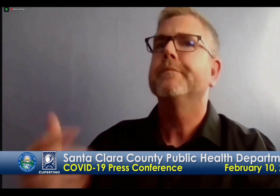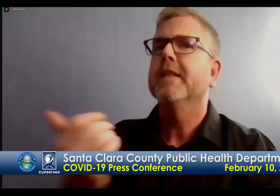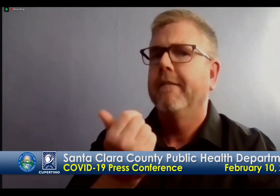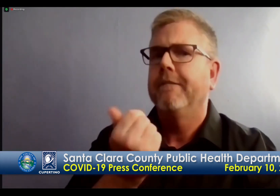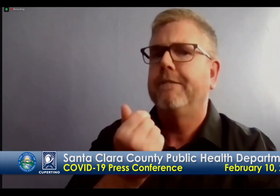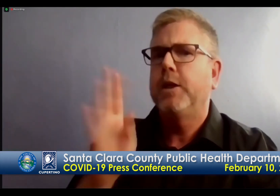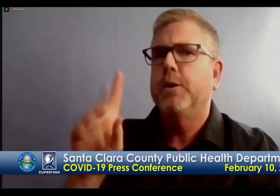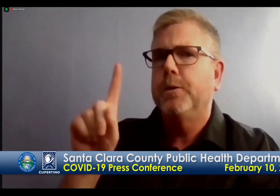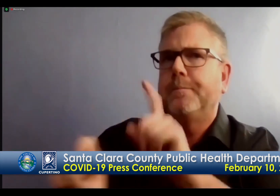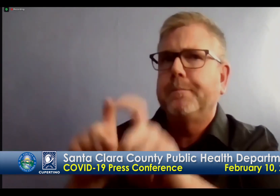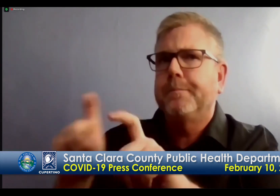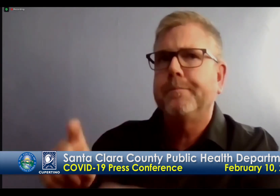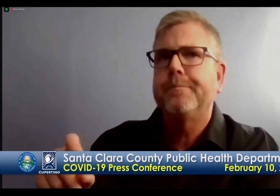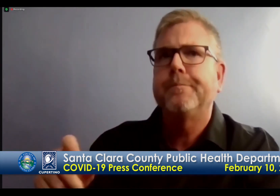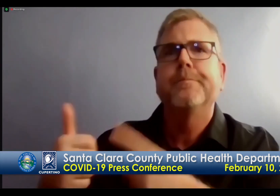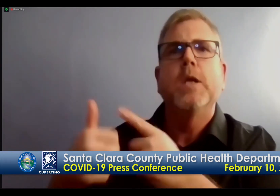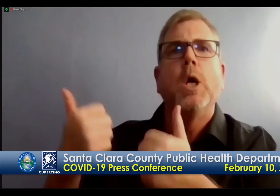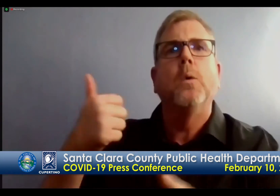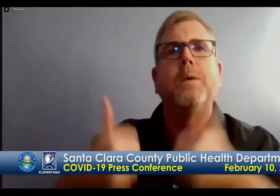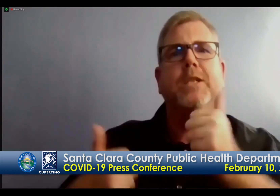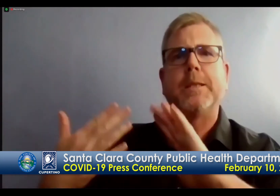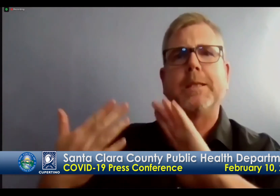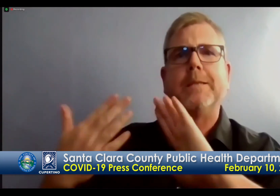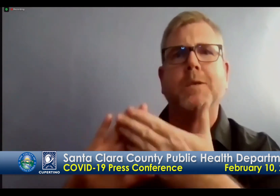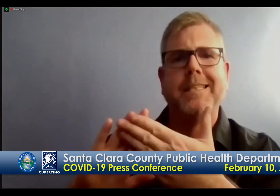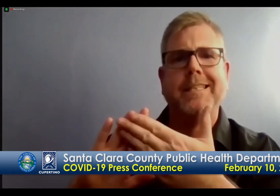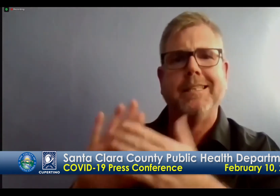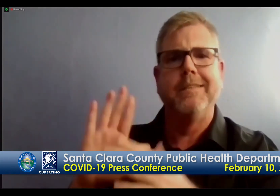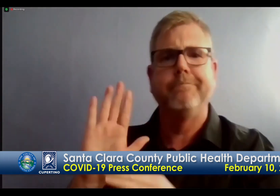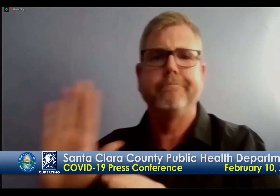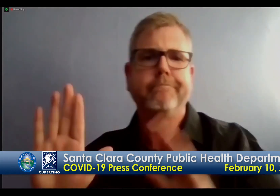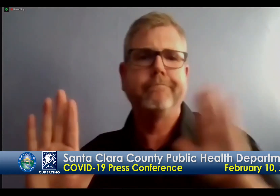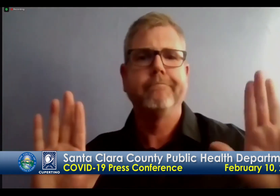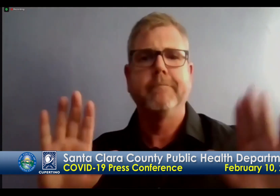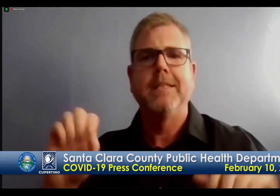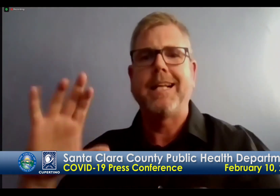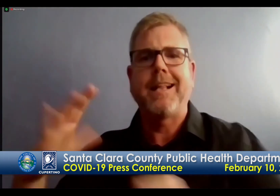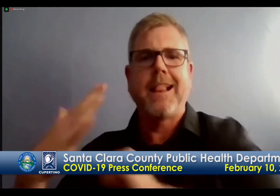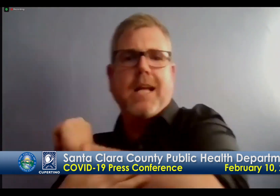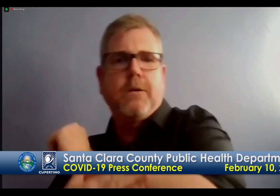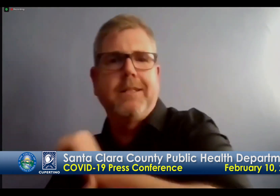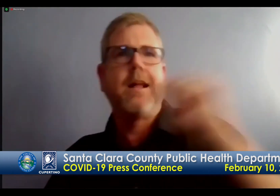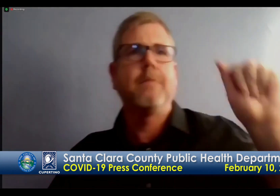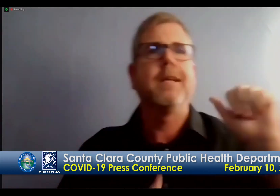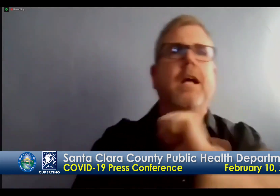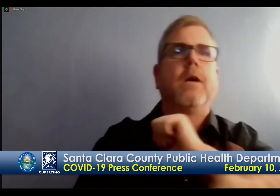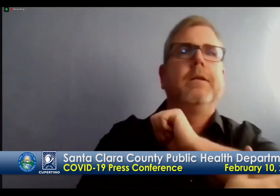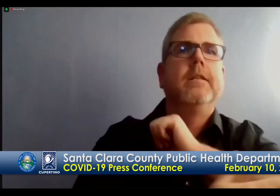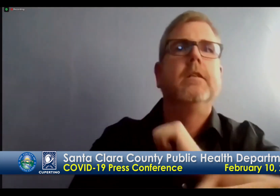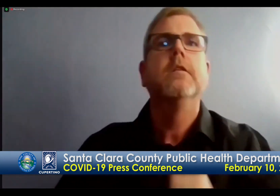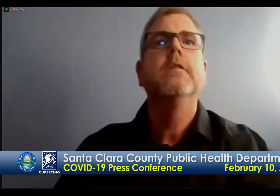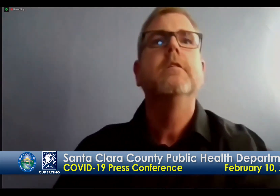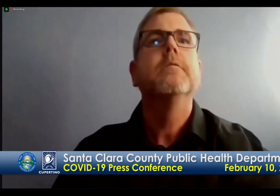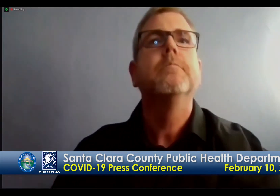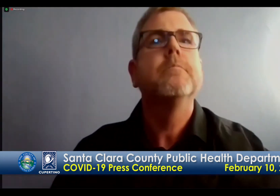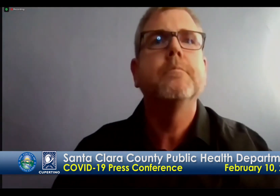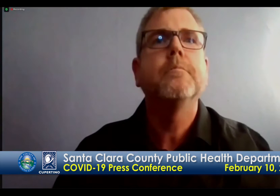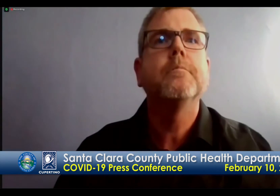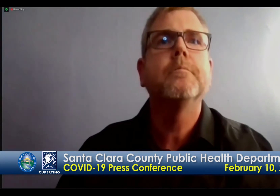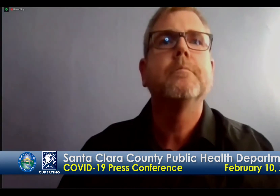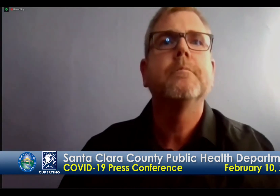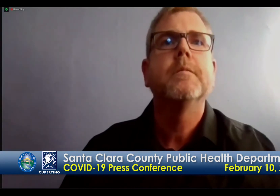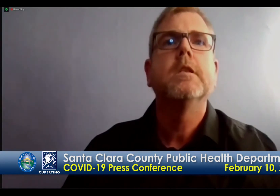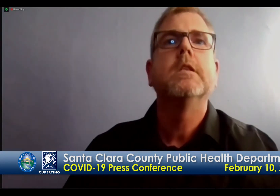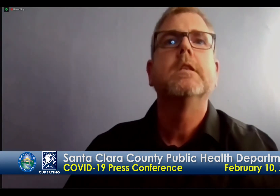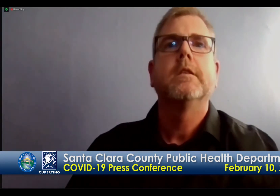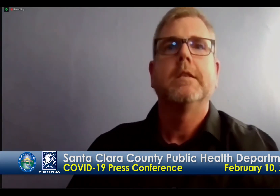patients were from? And if not, why not? And regarding the Alameda County patient, do you have any indication that this